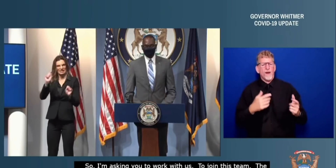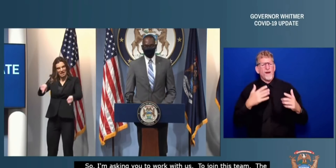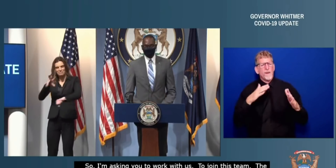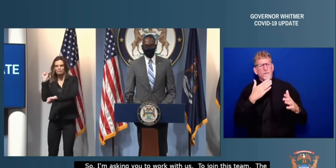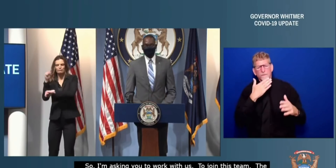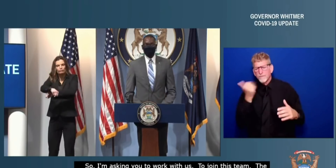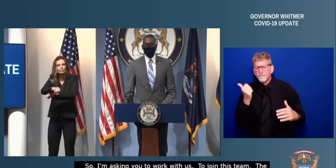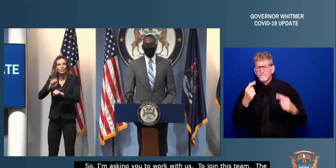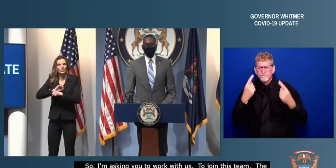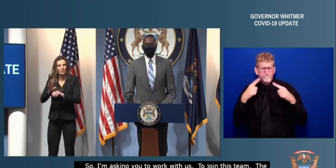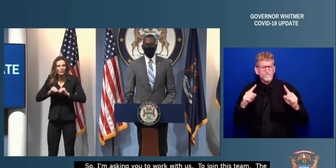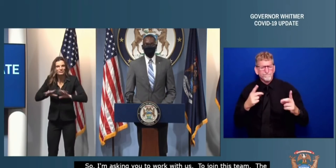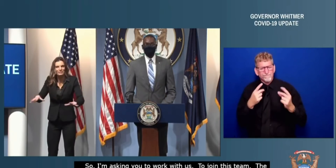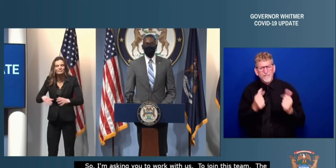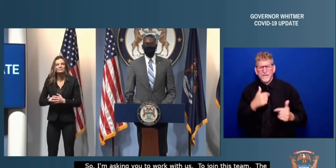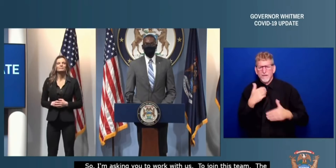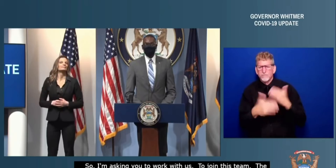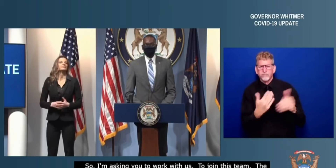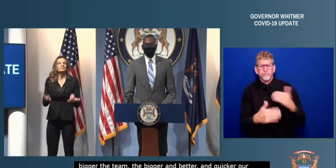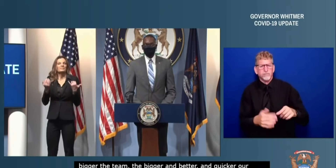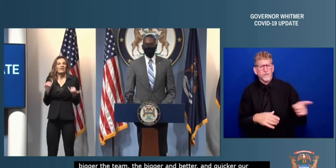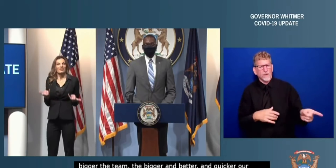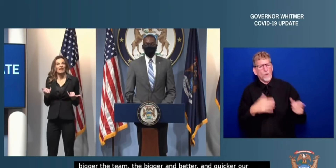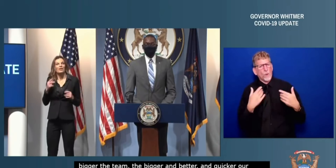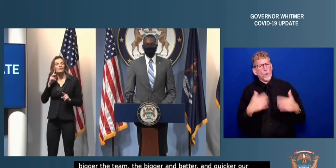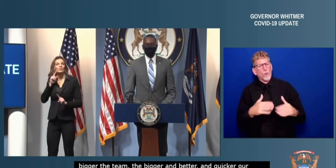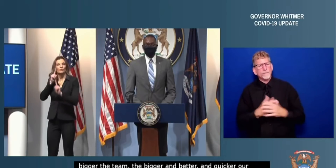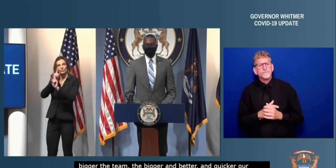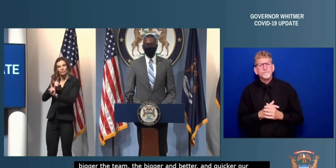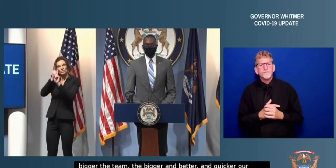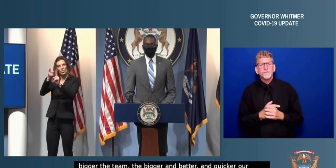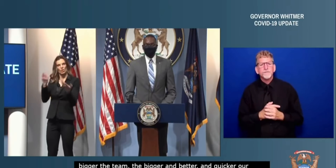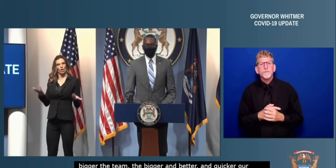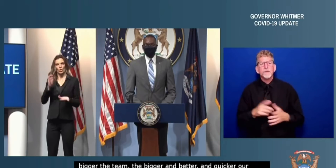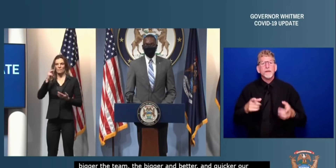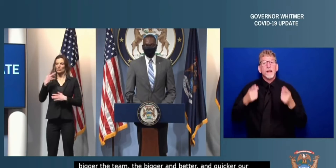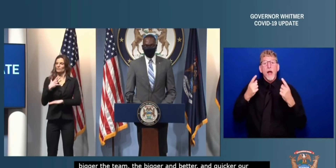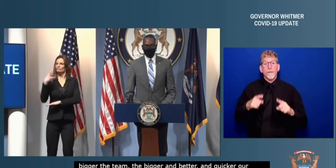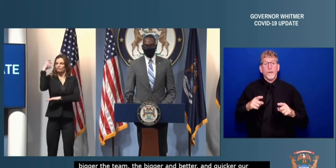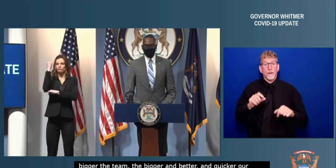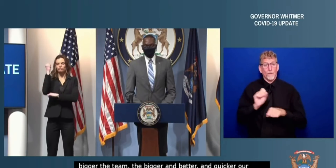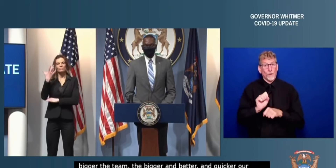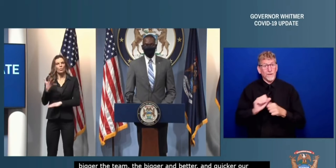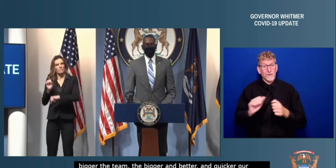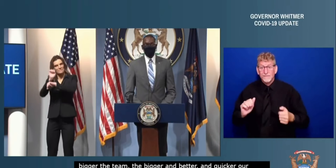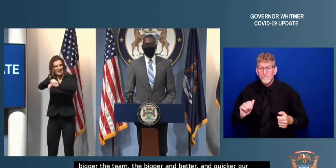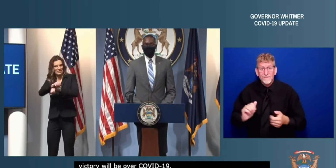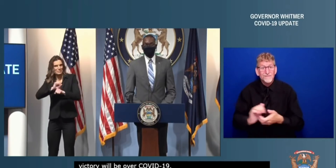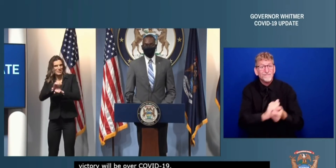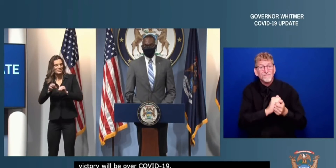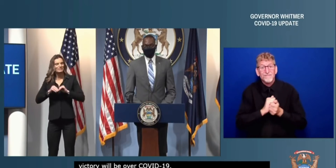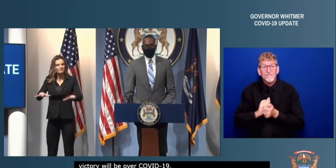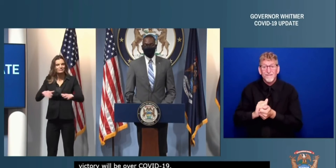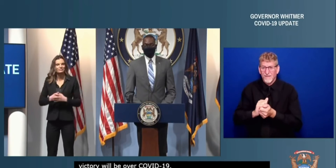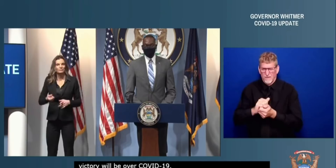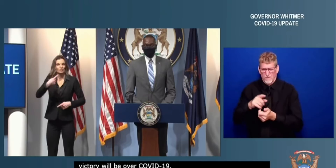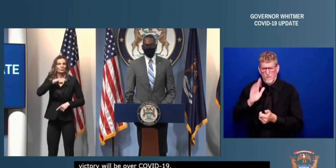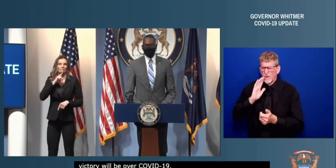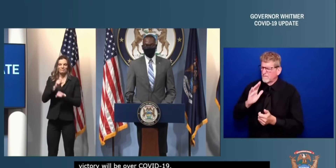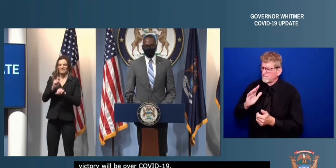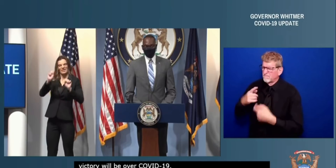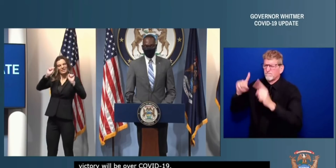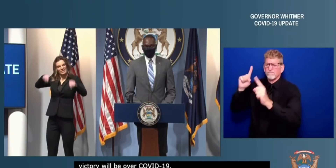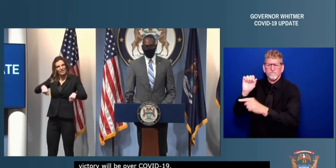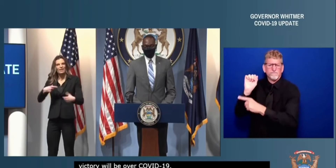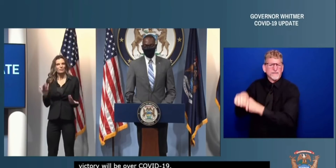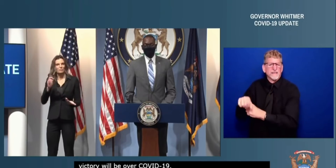COVID-19. Together, we'll become the state that can end this pandemic on our terms, because we can do any and